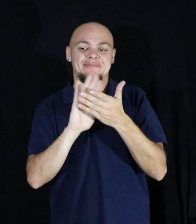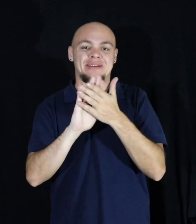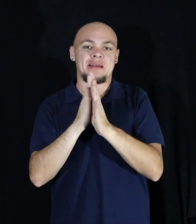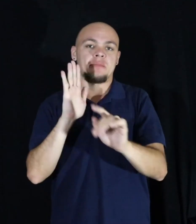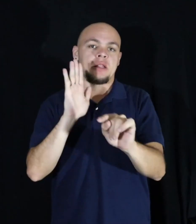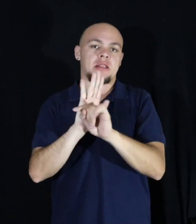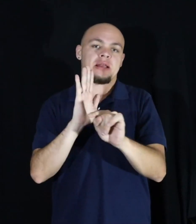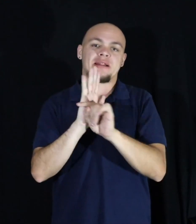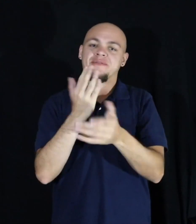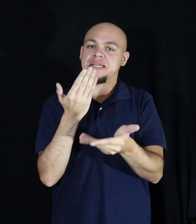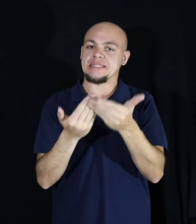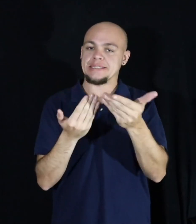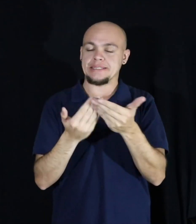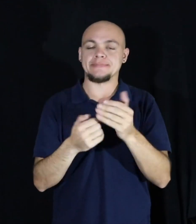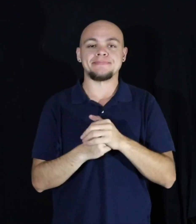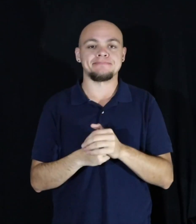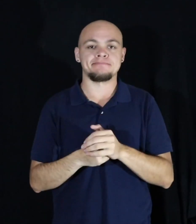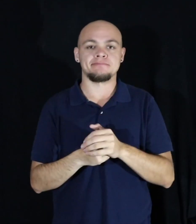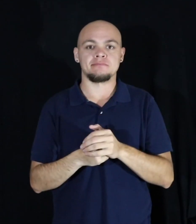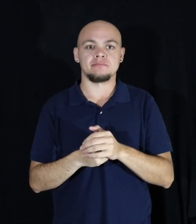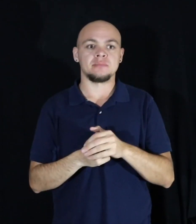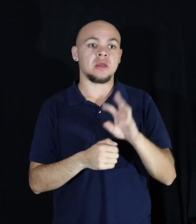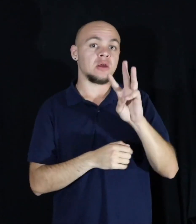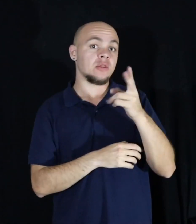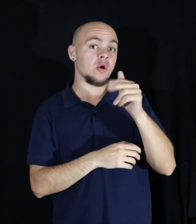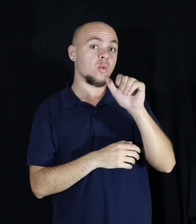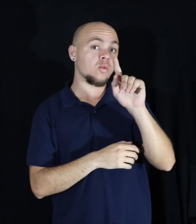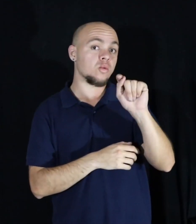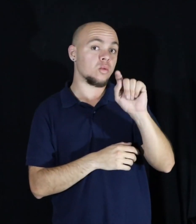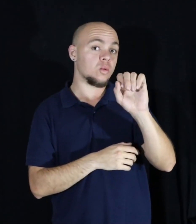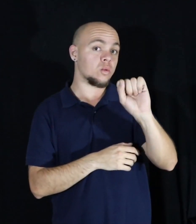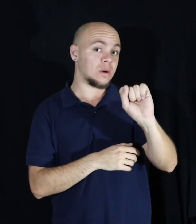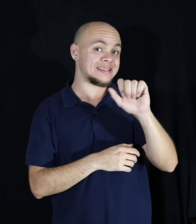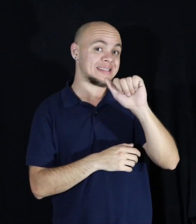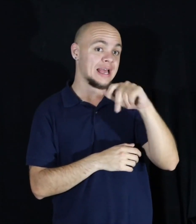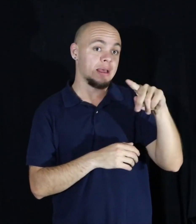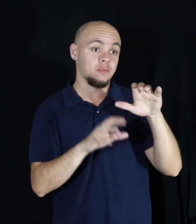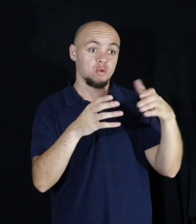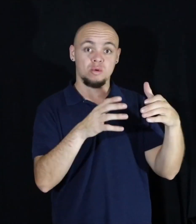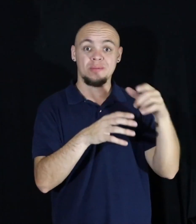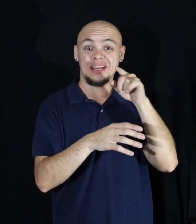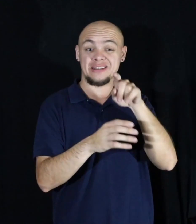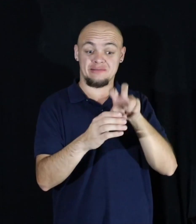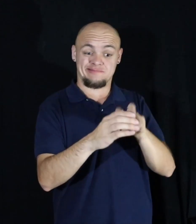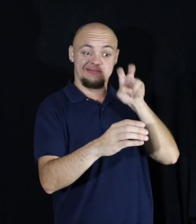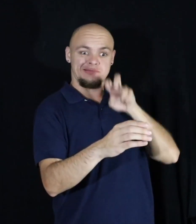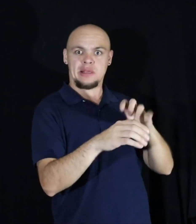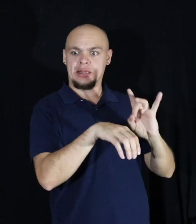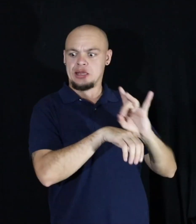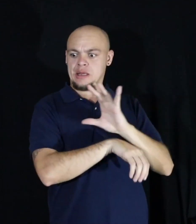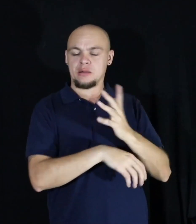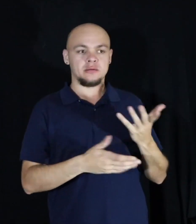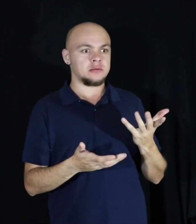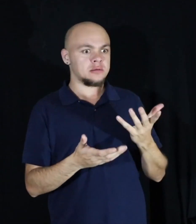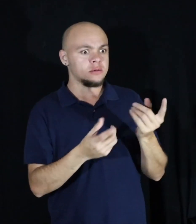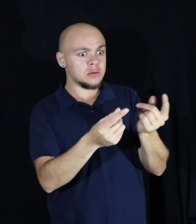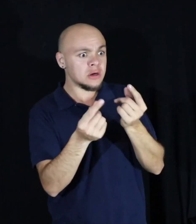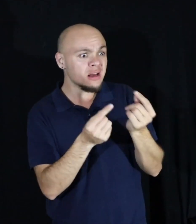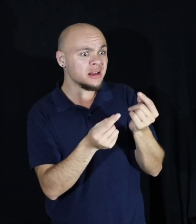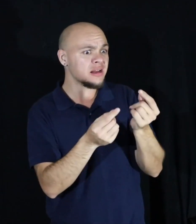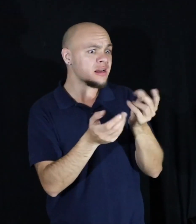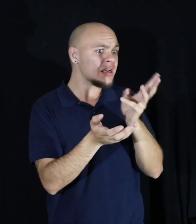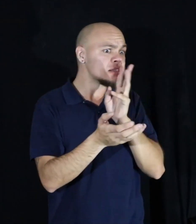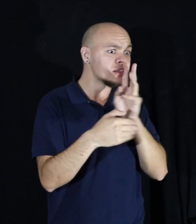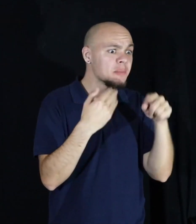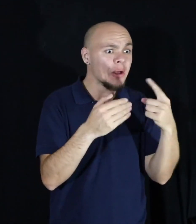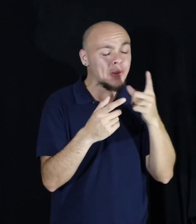How does it feel when you're left out of the WhatsApp group that everyone at school is talking about? You don't even know who they may be talking about.